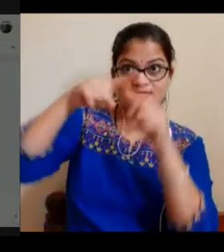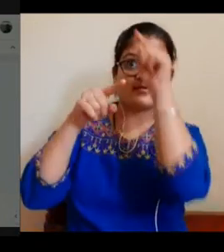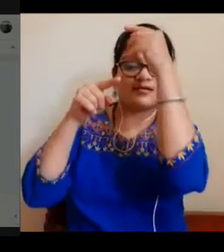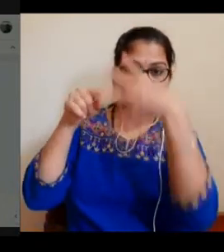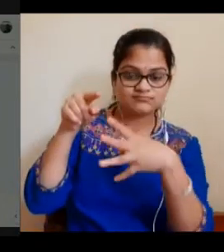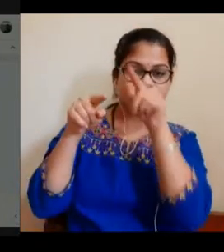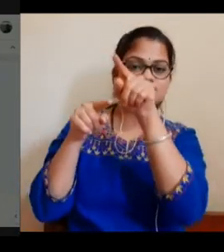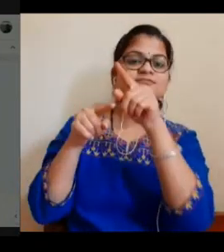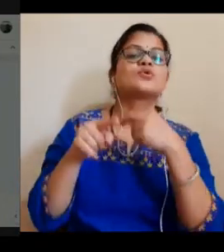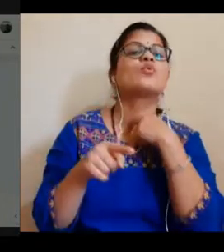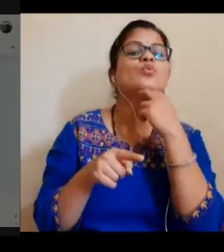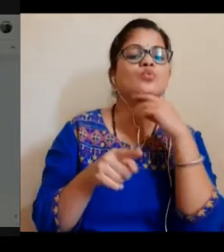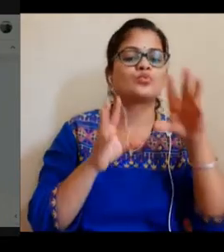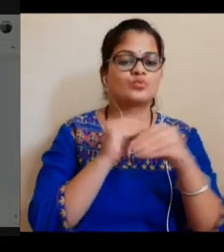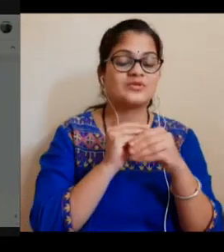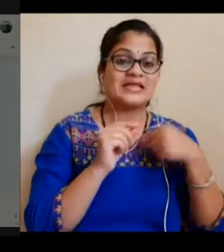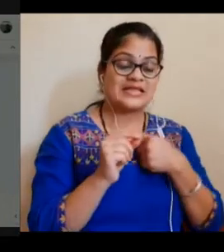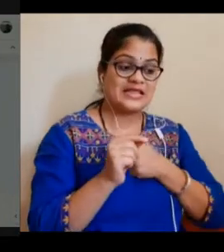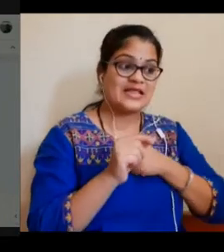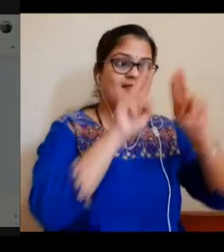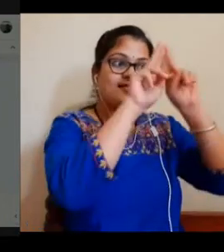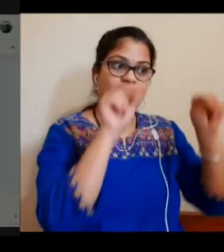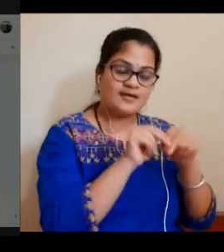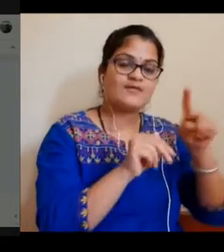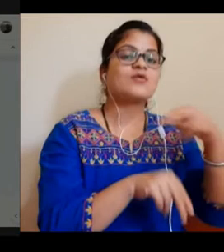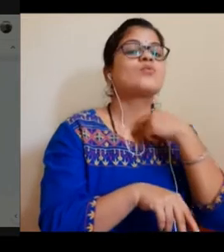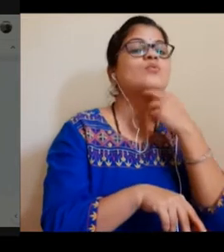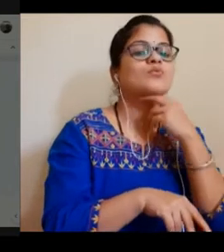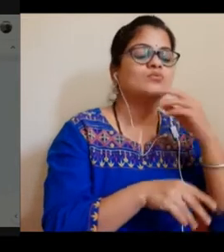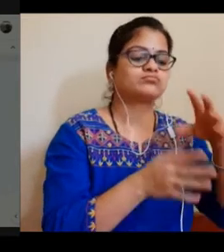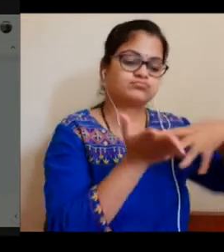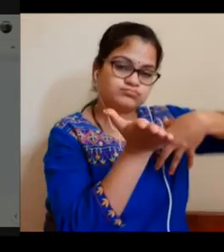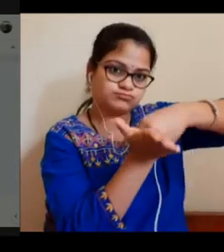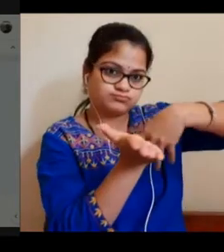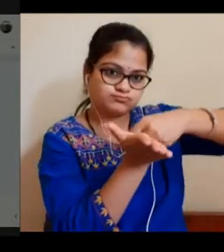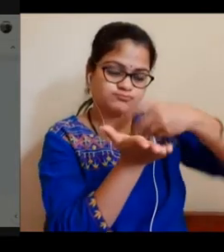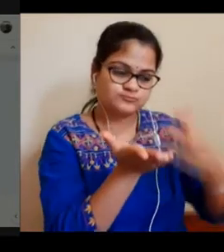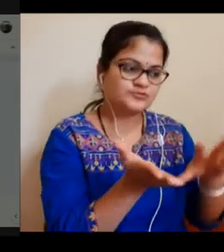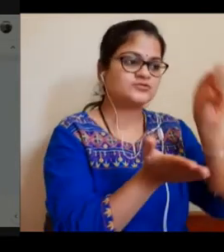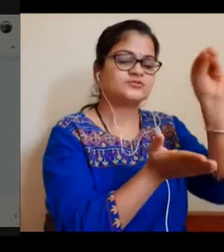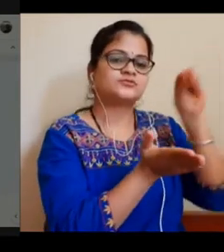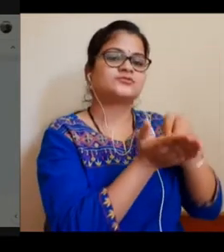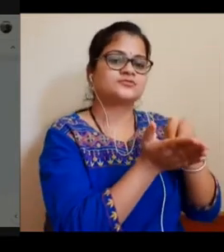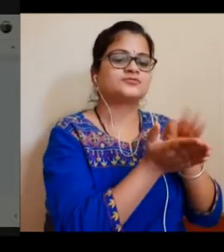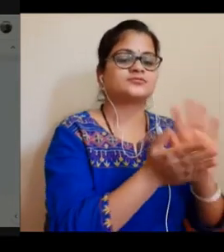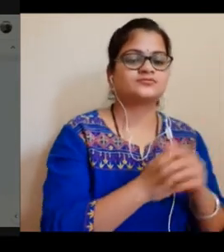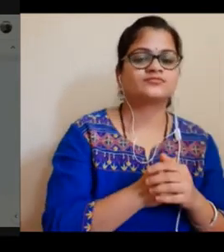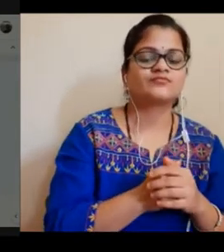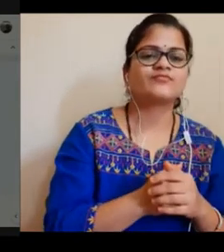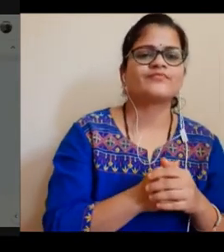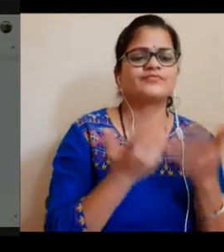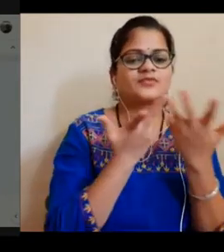And here in my drive, I've already recorded the audio, and I've saved it here. So you